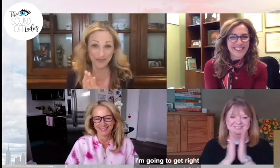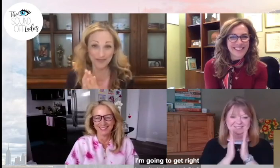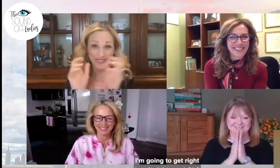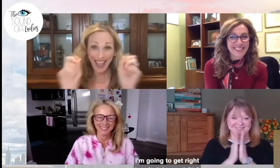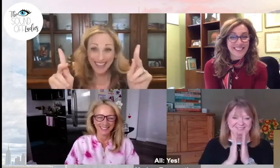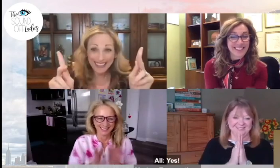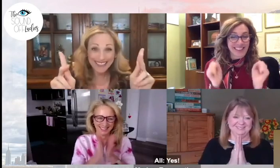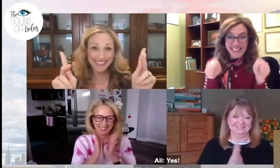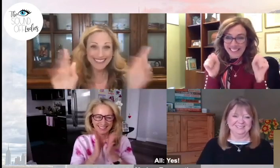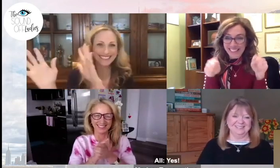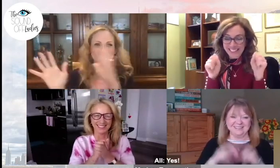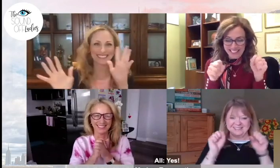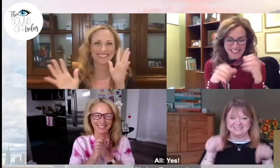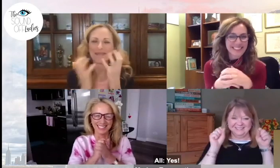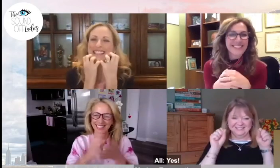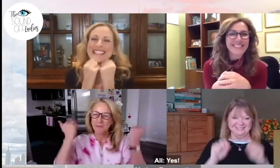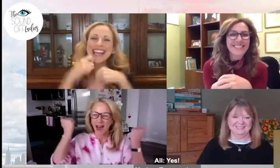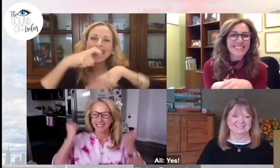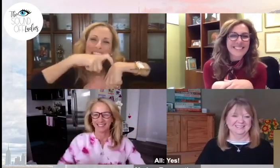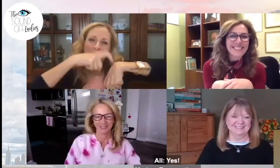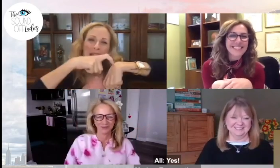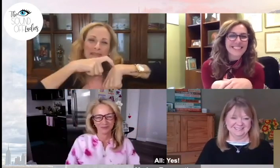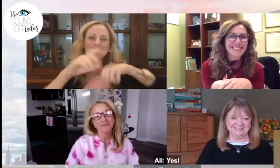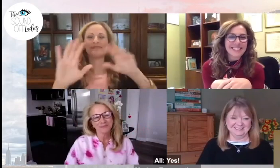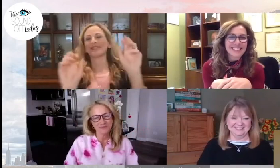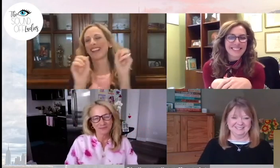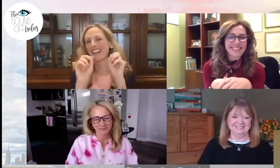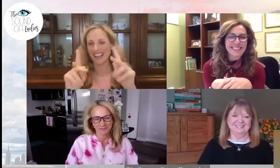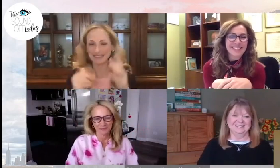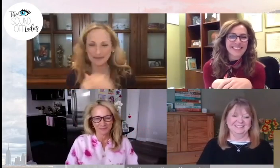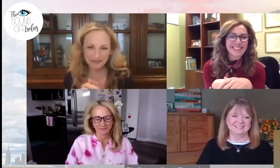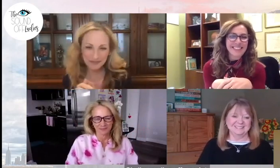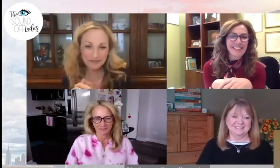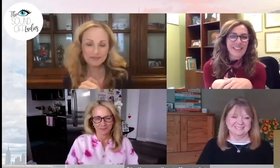into it right now, okay? Okay. Thank you for your time.